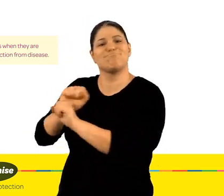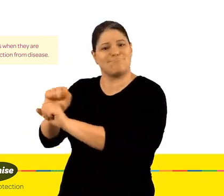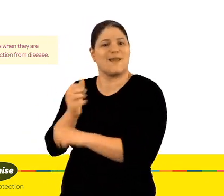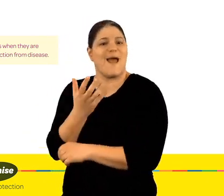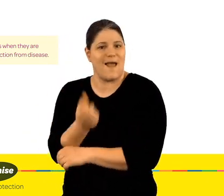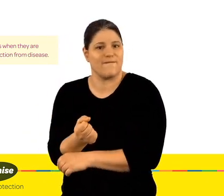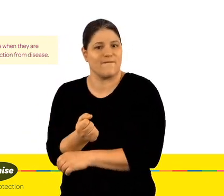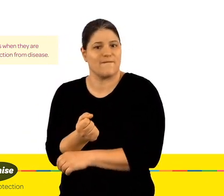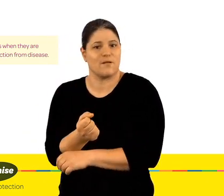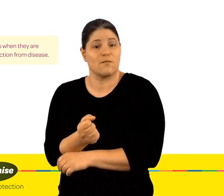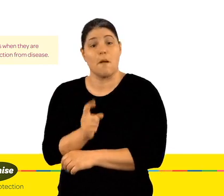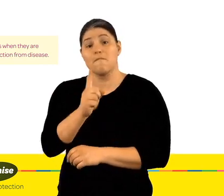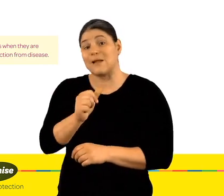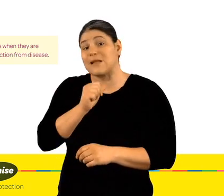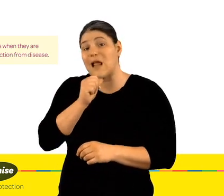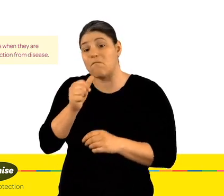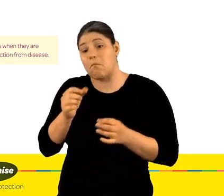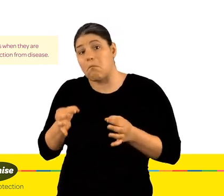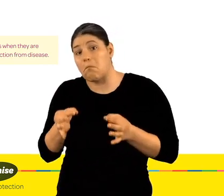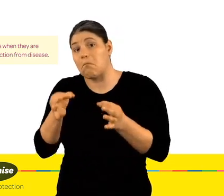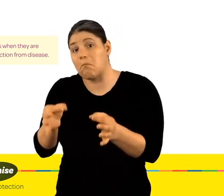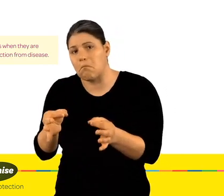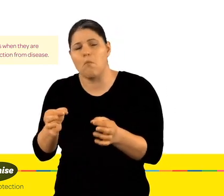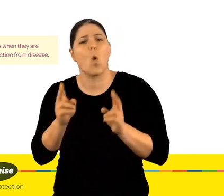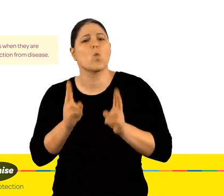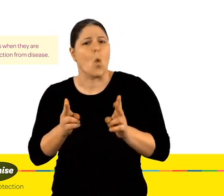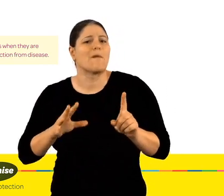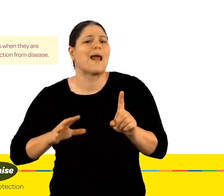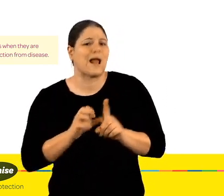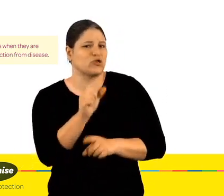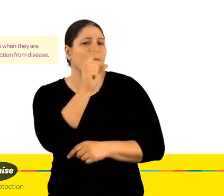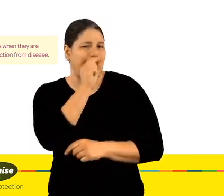protection. But if you're late, you can usually catch up.